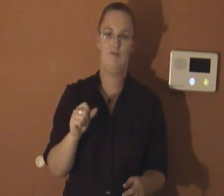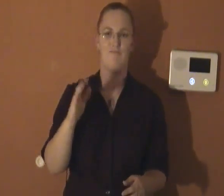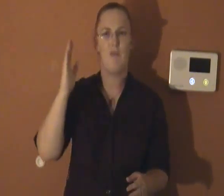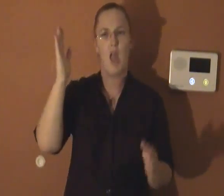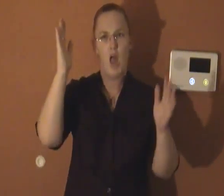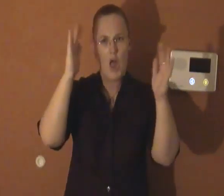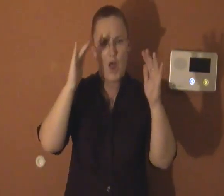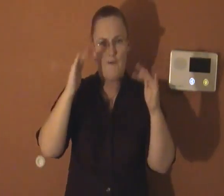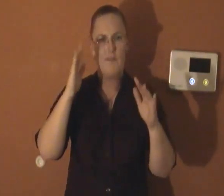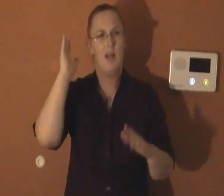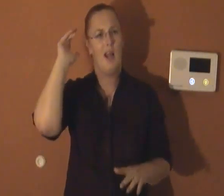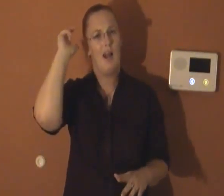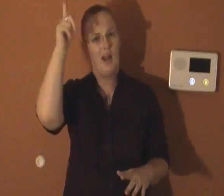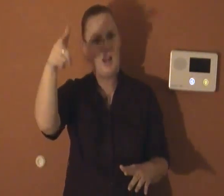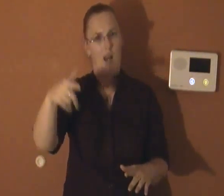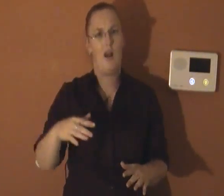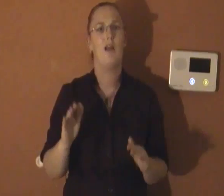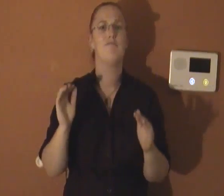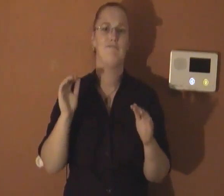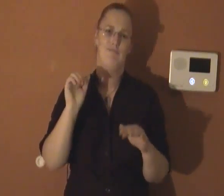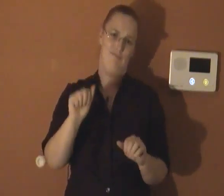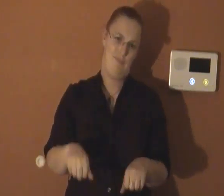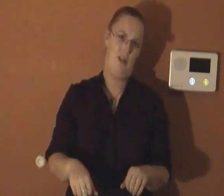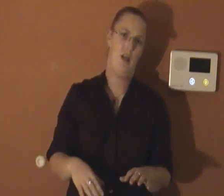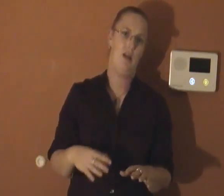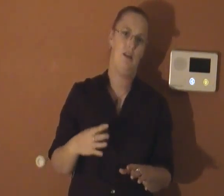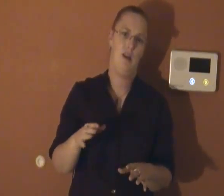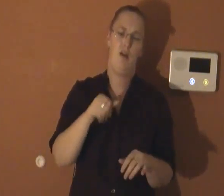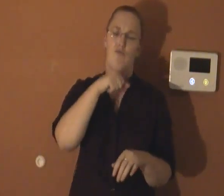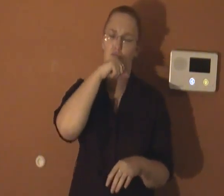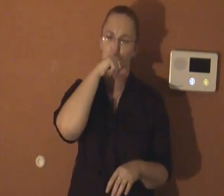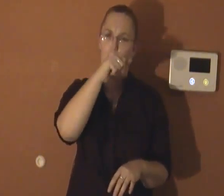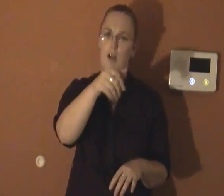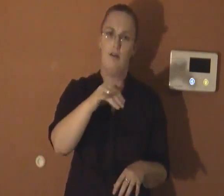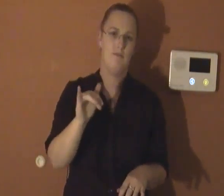through my life, and I hope one day they'll come to love antiques just as I do.